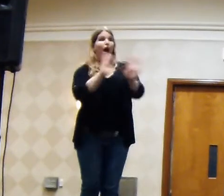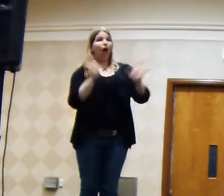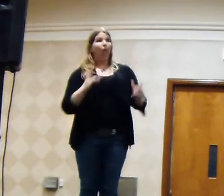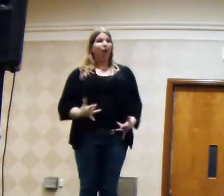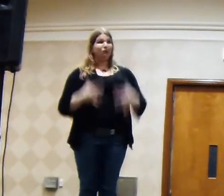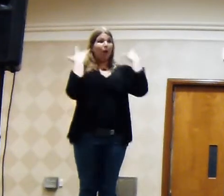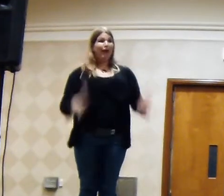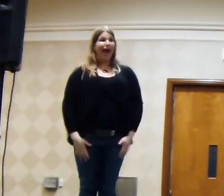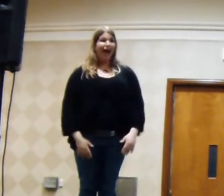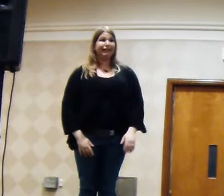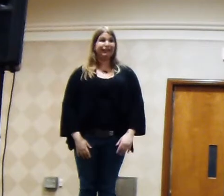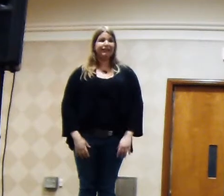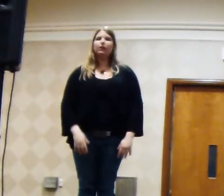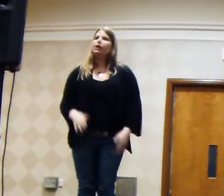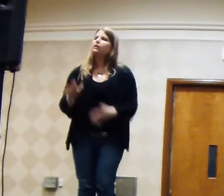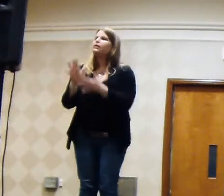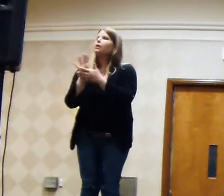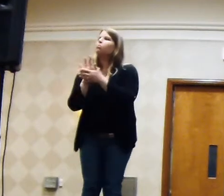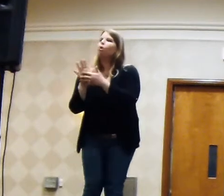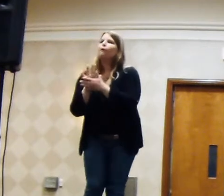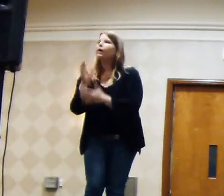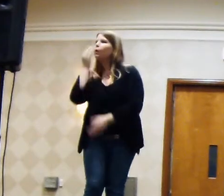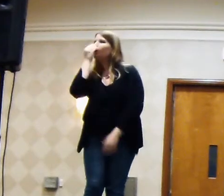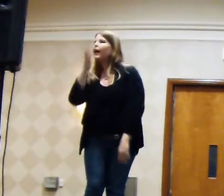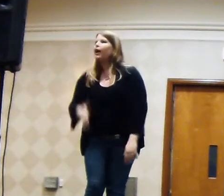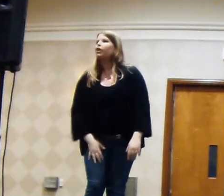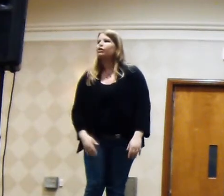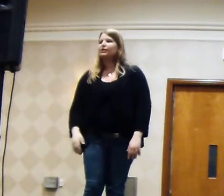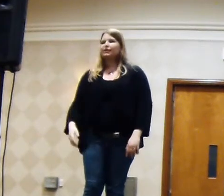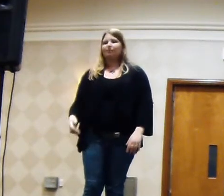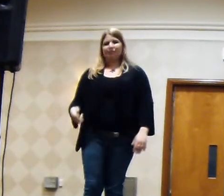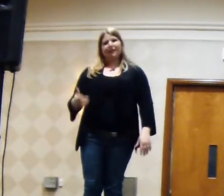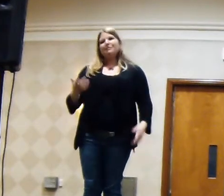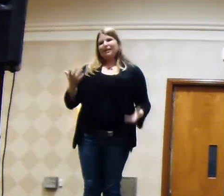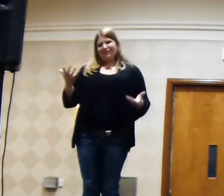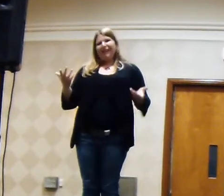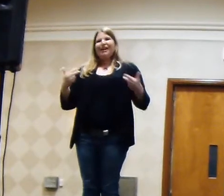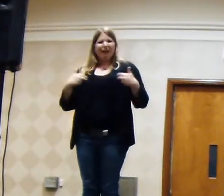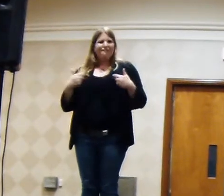going on? I'd be like, it's a movie set, no one cares. But I have all of that